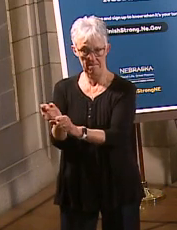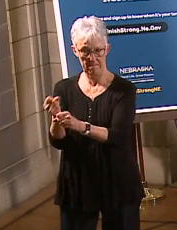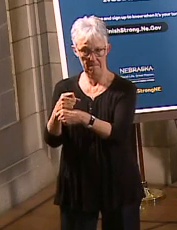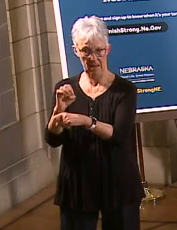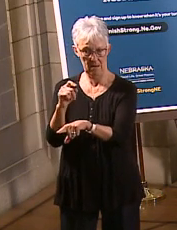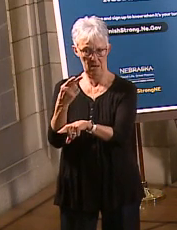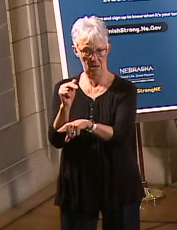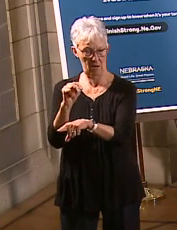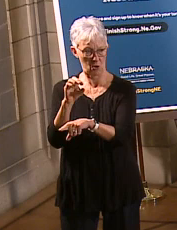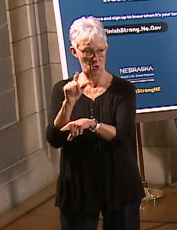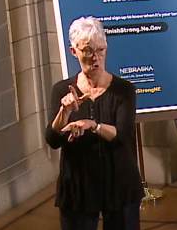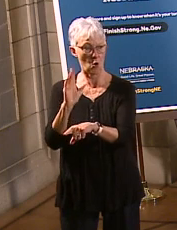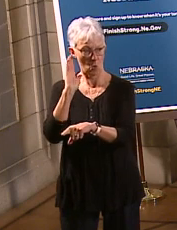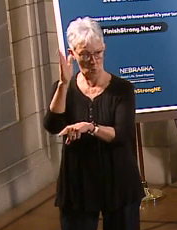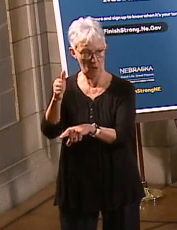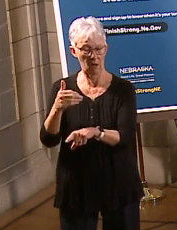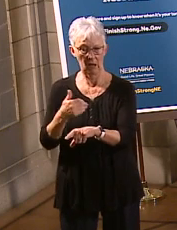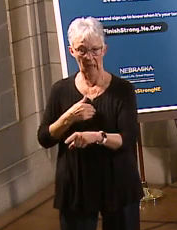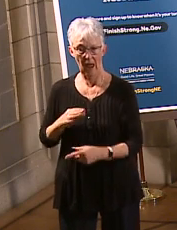ahead.